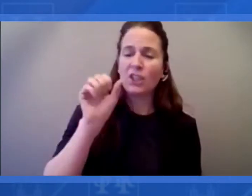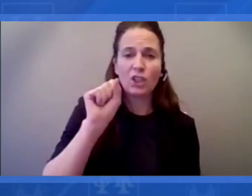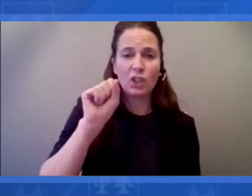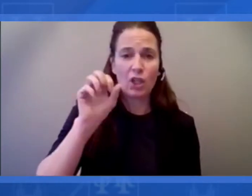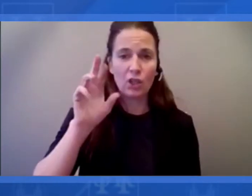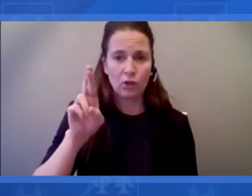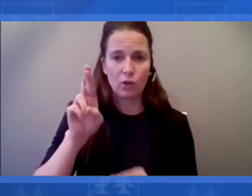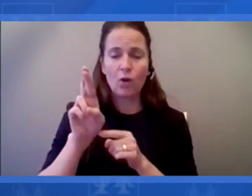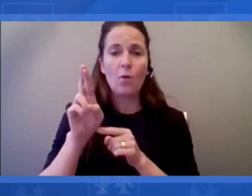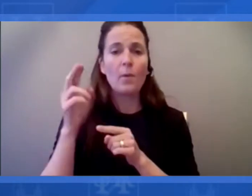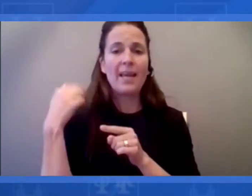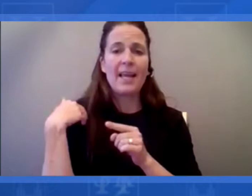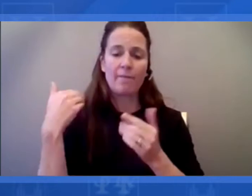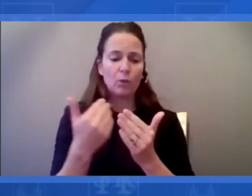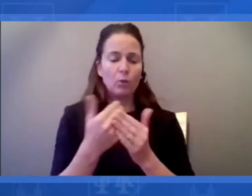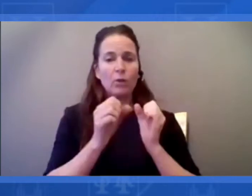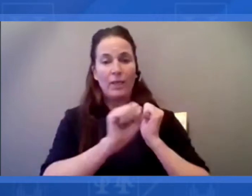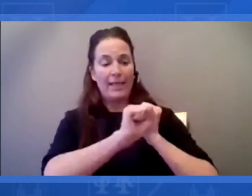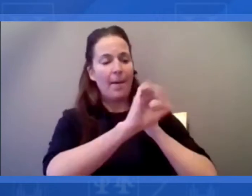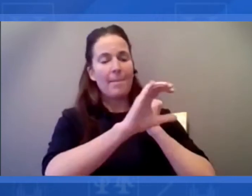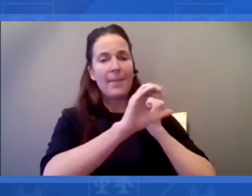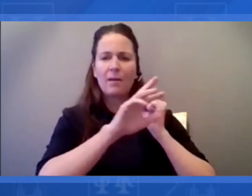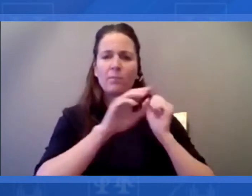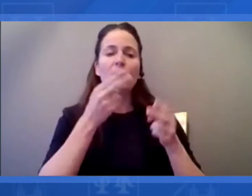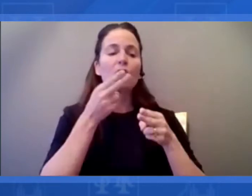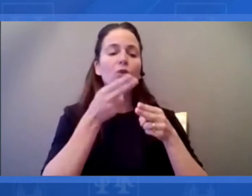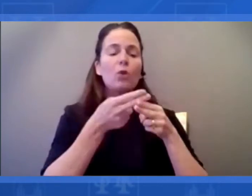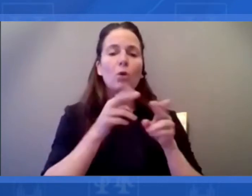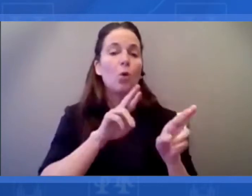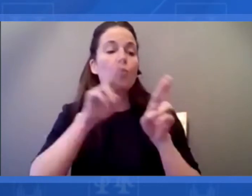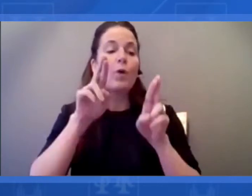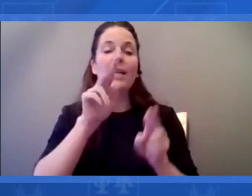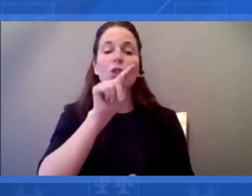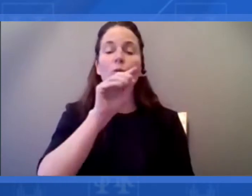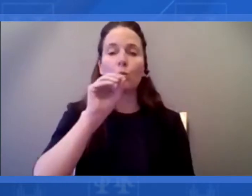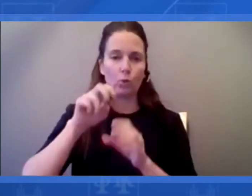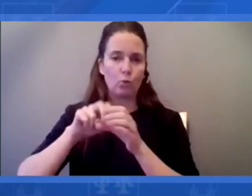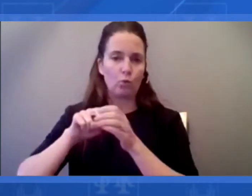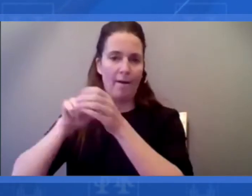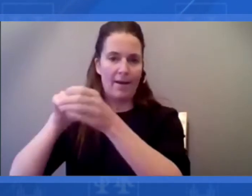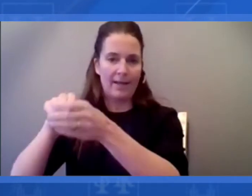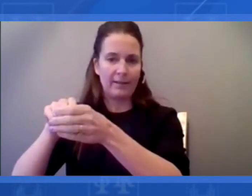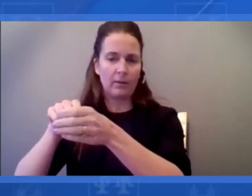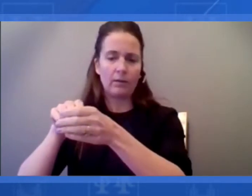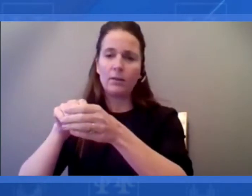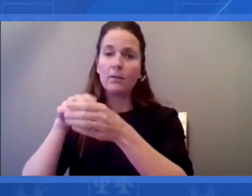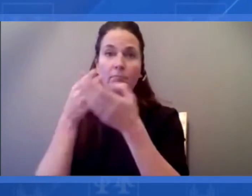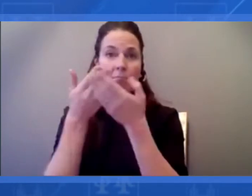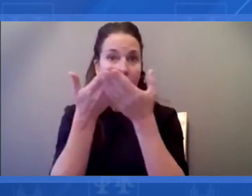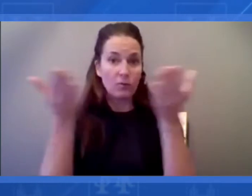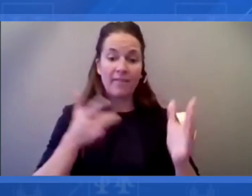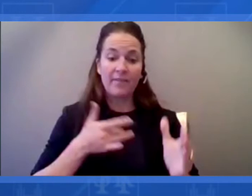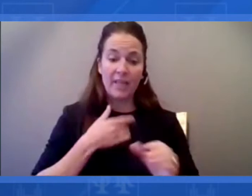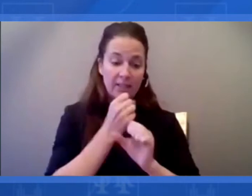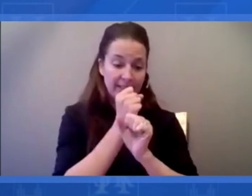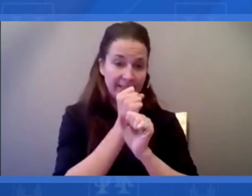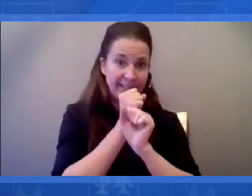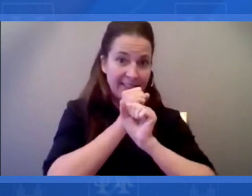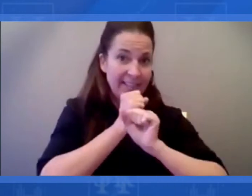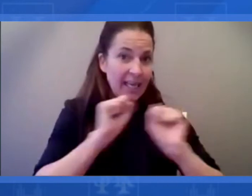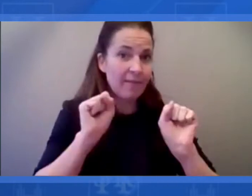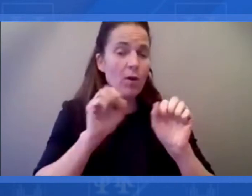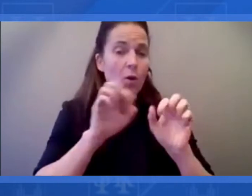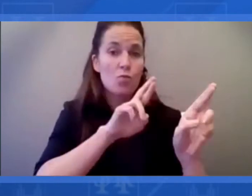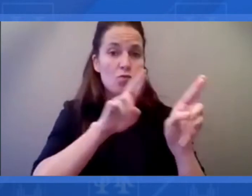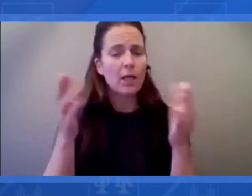to Ride campaign to welcome our customers back to transit when they feel safe to do so, and to